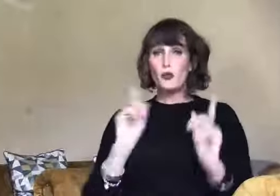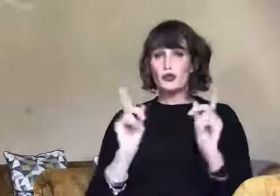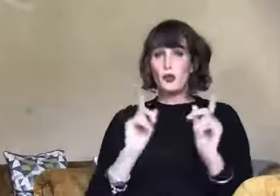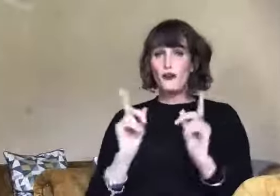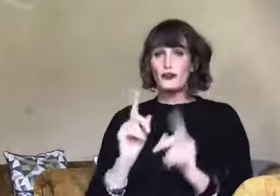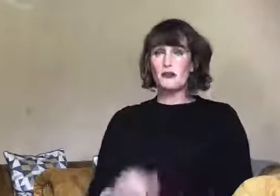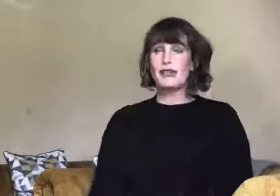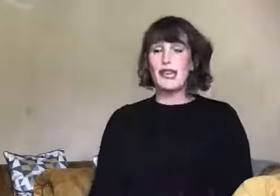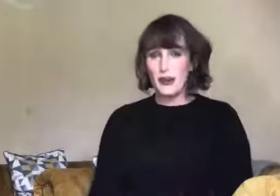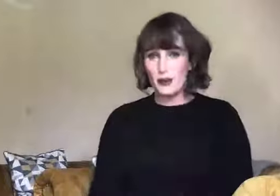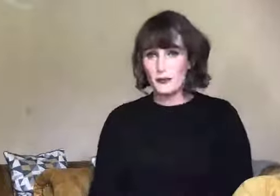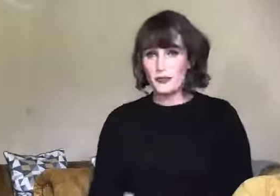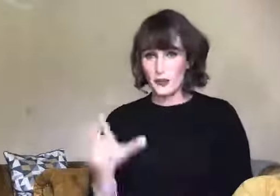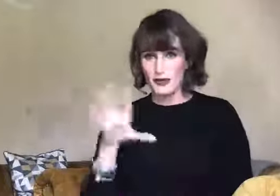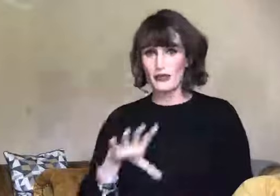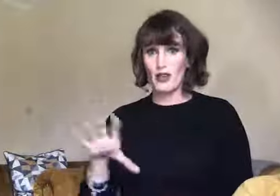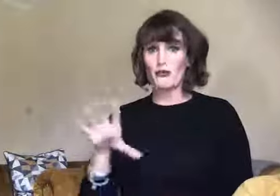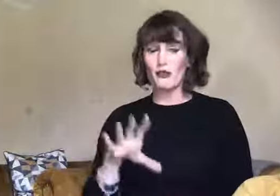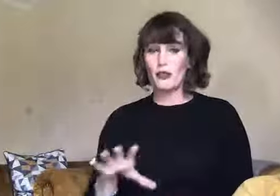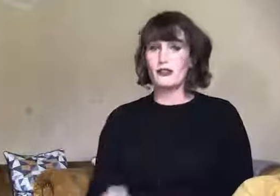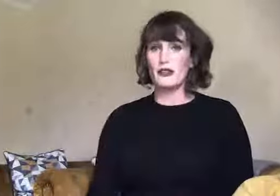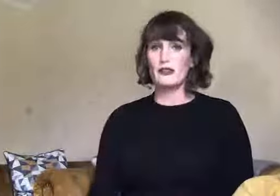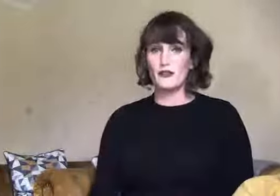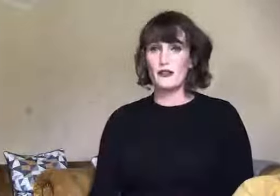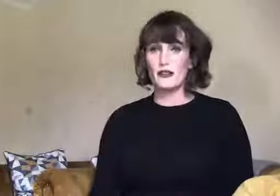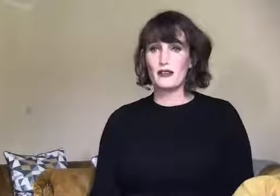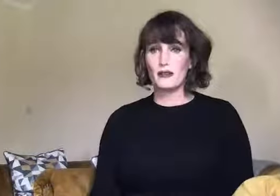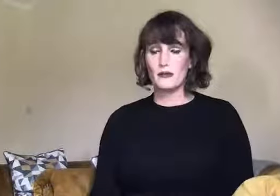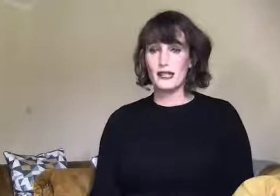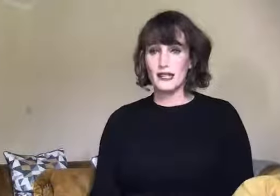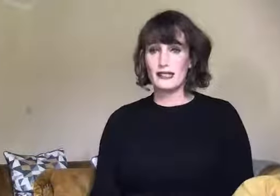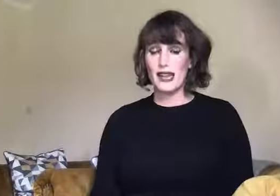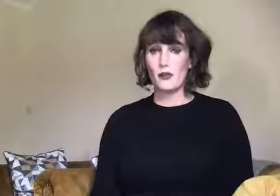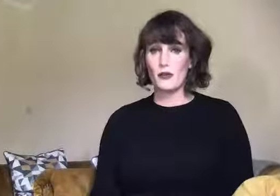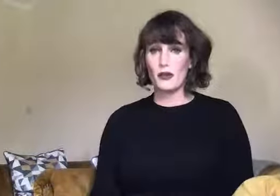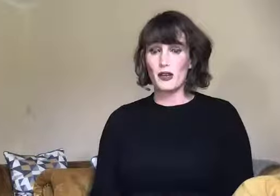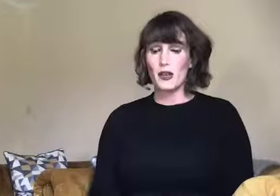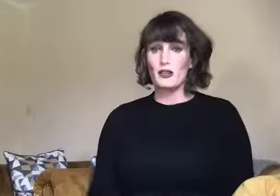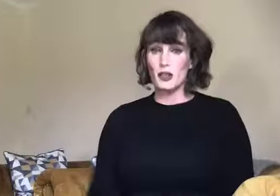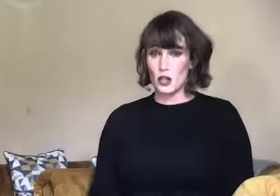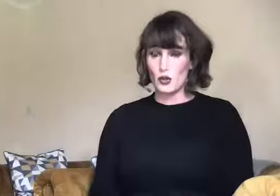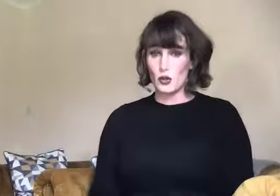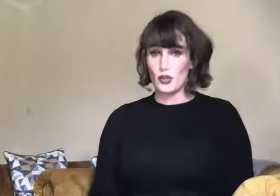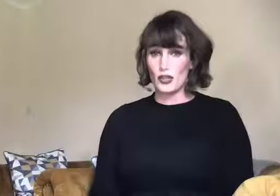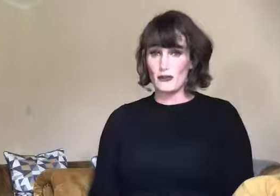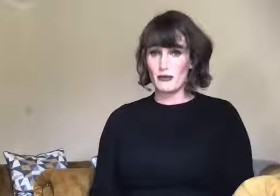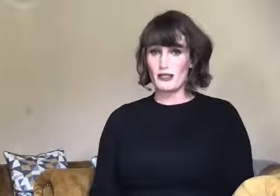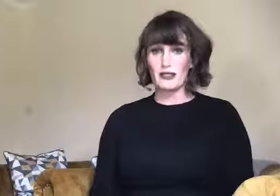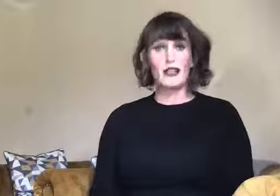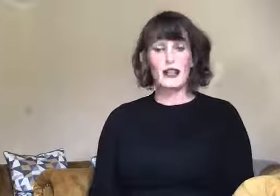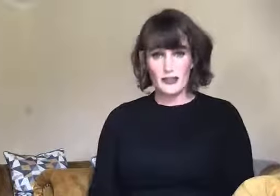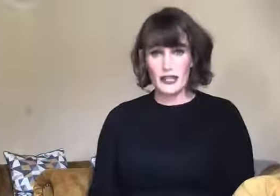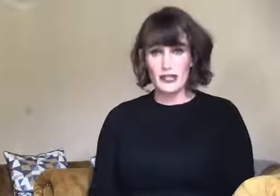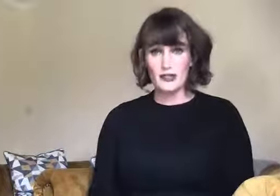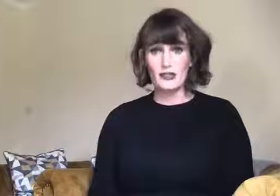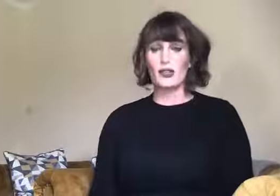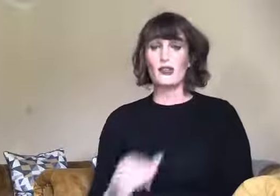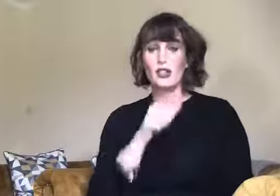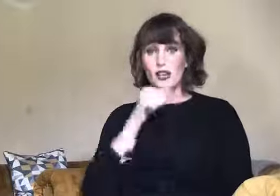want to offer somebody help, so in this time of crisis, if you think that somebody needs help, so you could look at them and just, like I've said, the